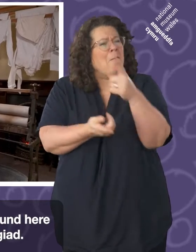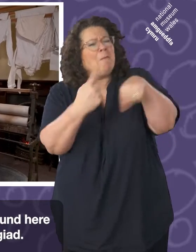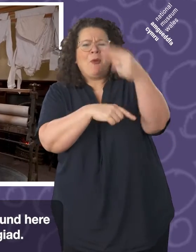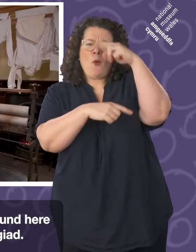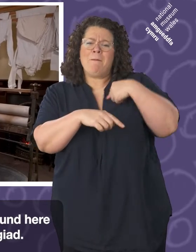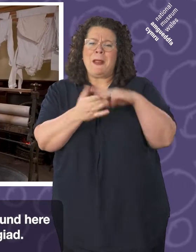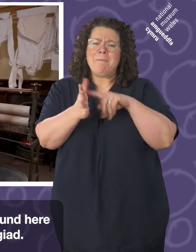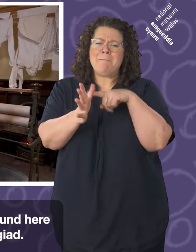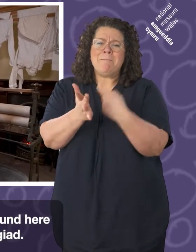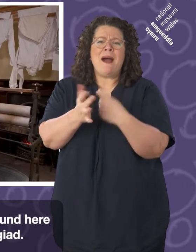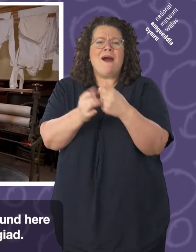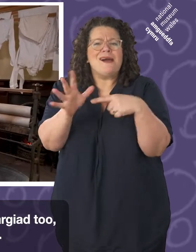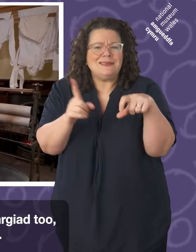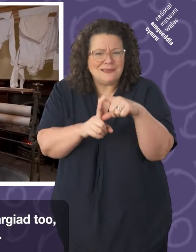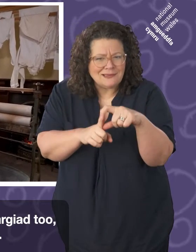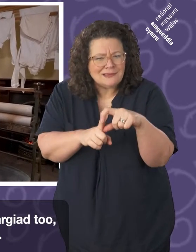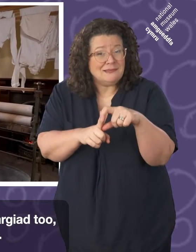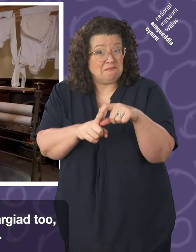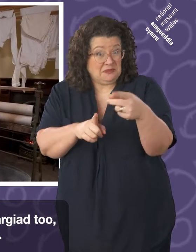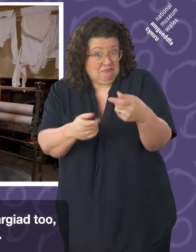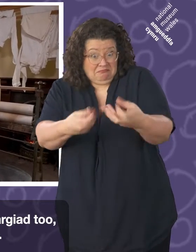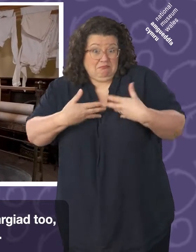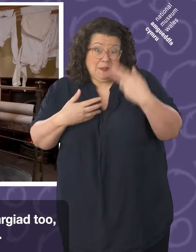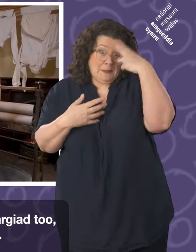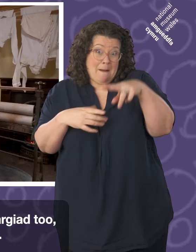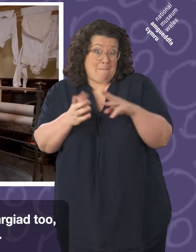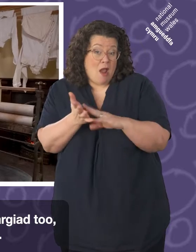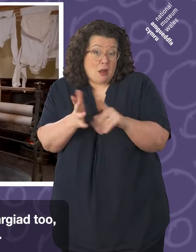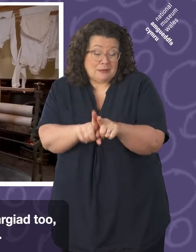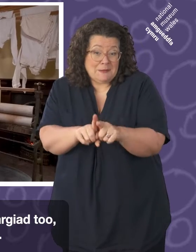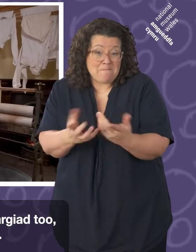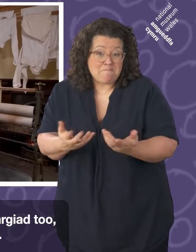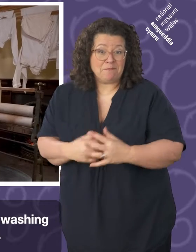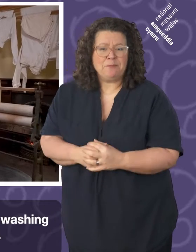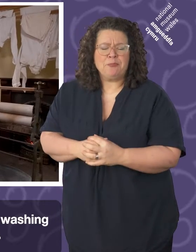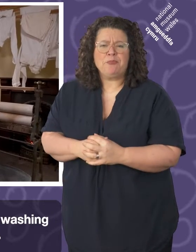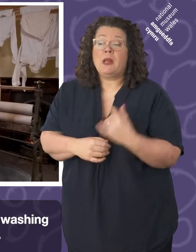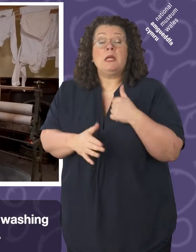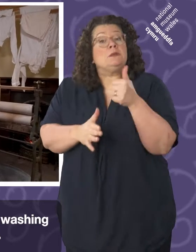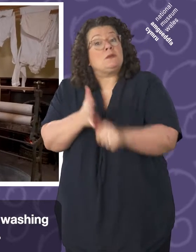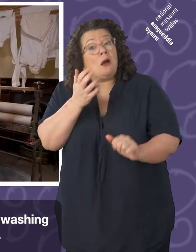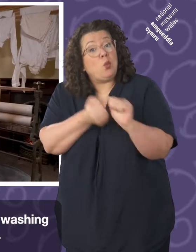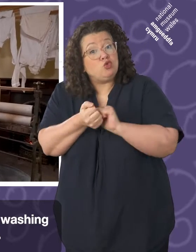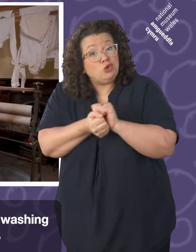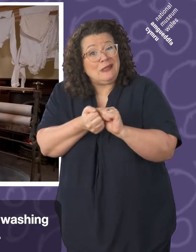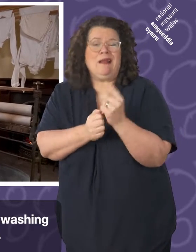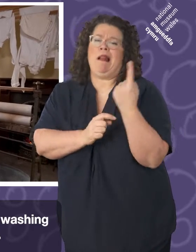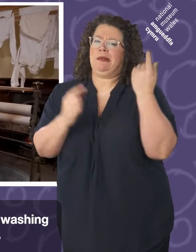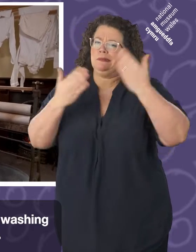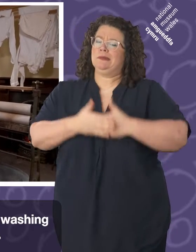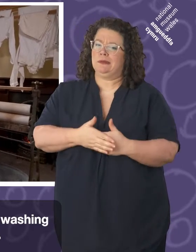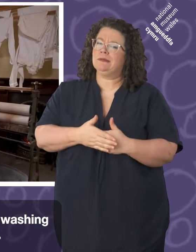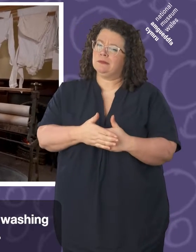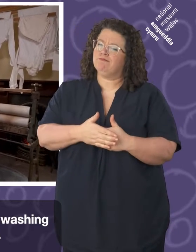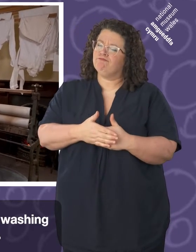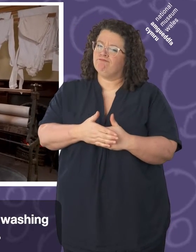everyone around here calls me Marged. You can call me Marged too if you like. Well, I started the